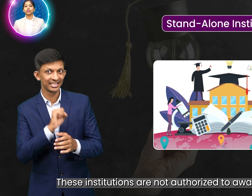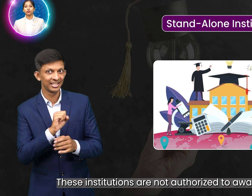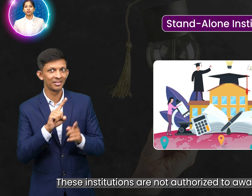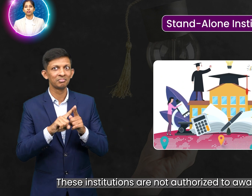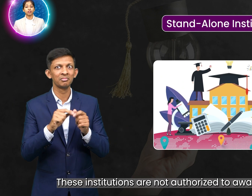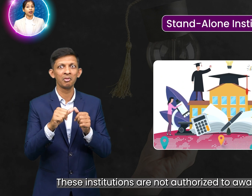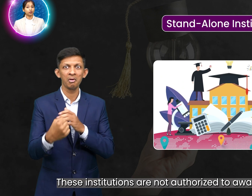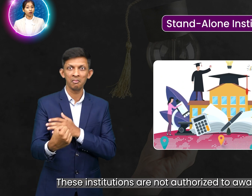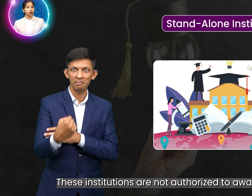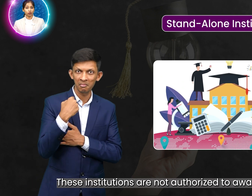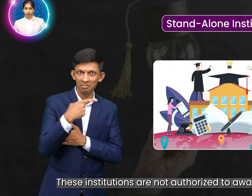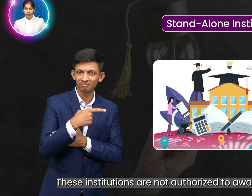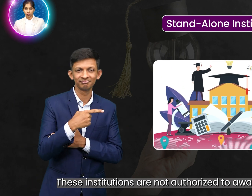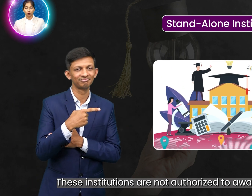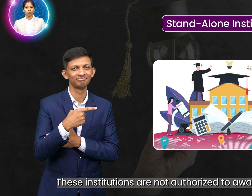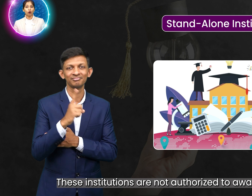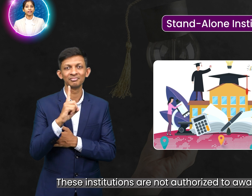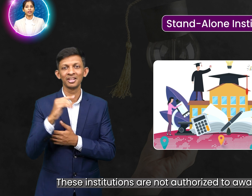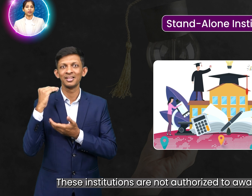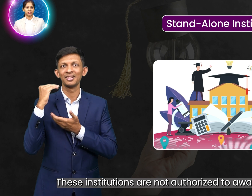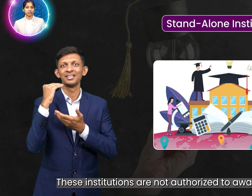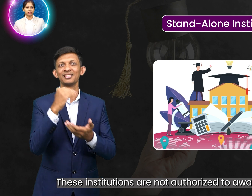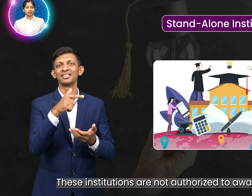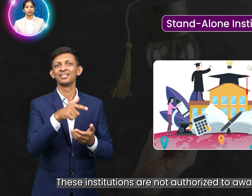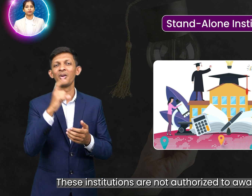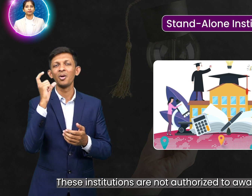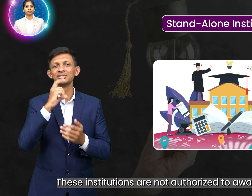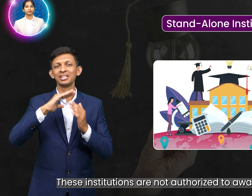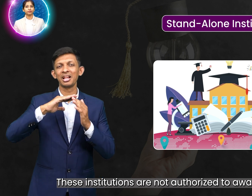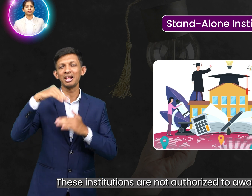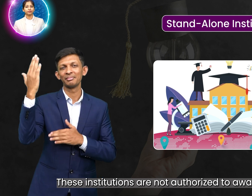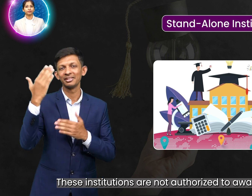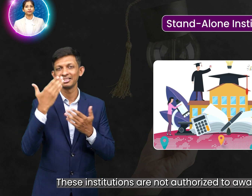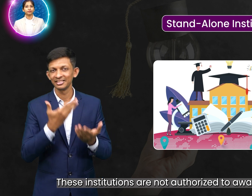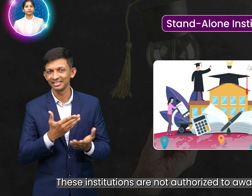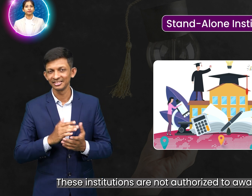These institutions are not authorized to award degrees.